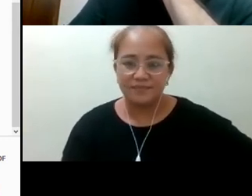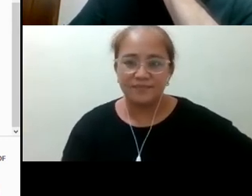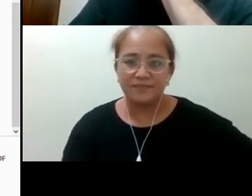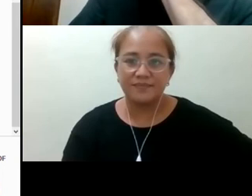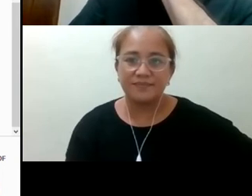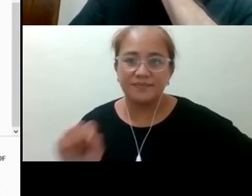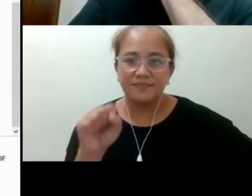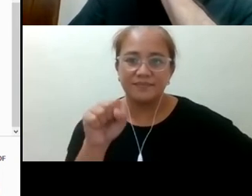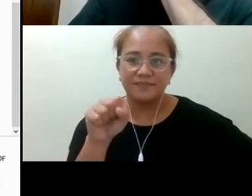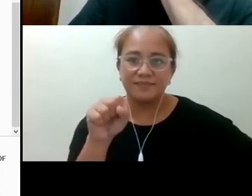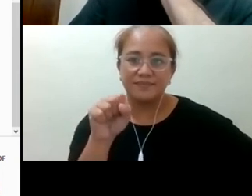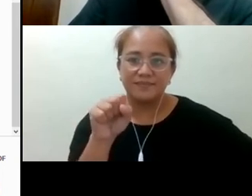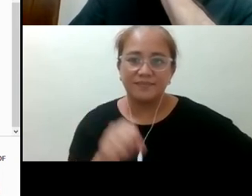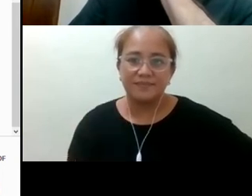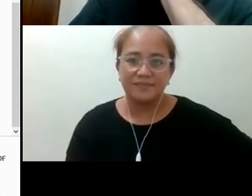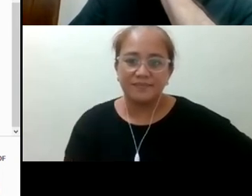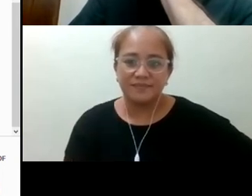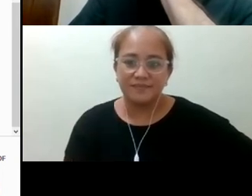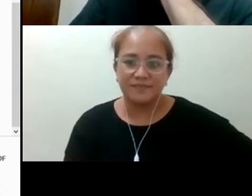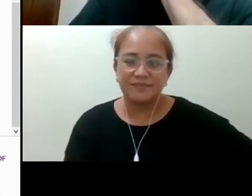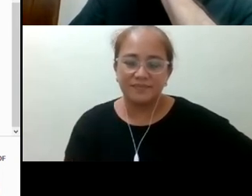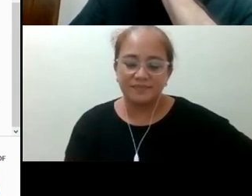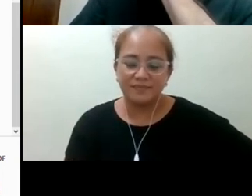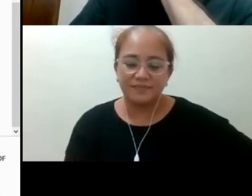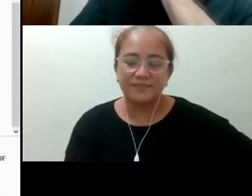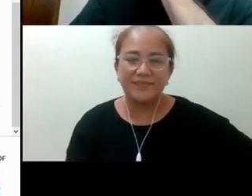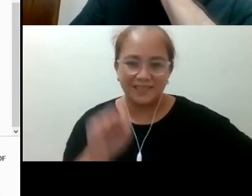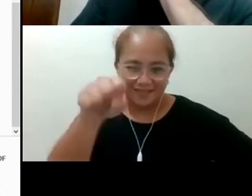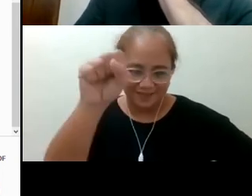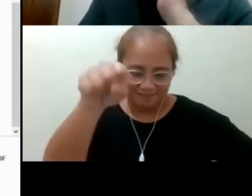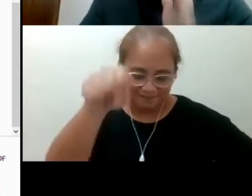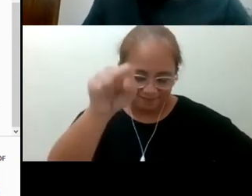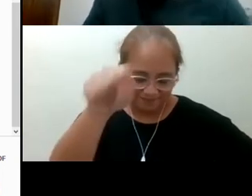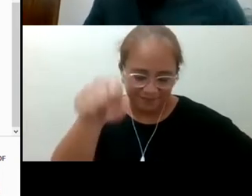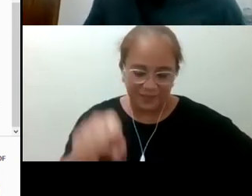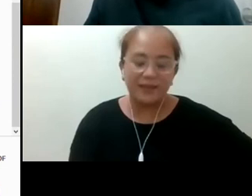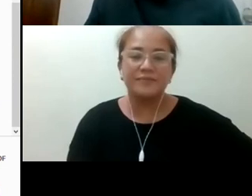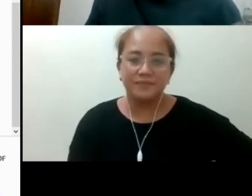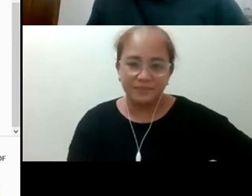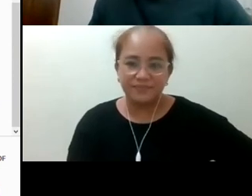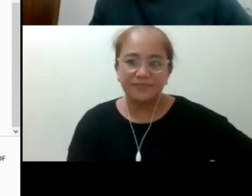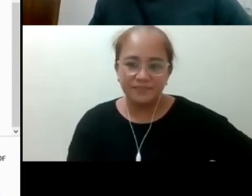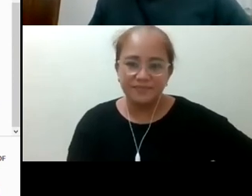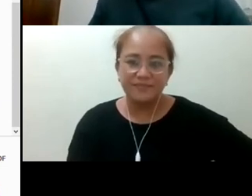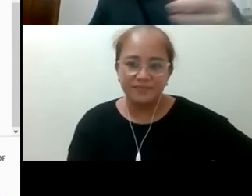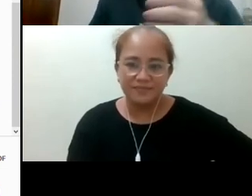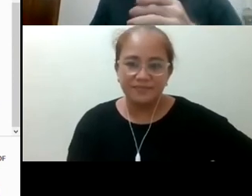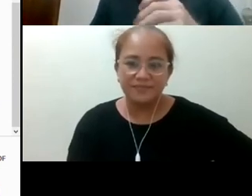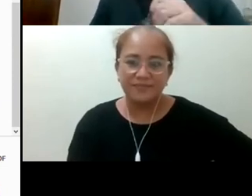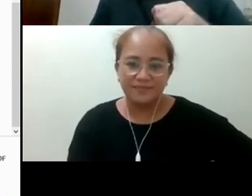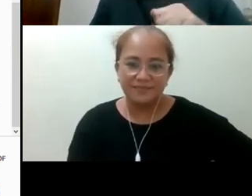Yes, it's connected to that. yes, yes. Because I remember writing that